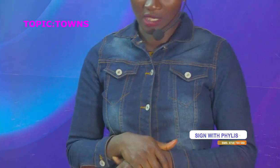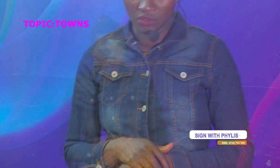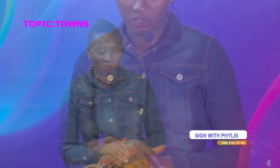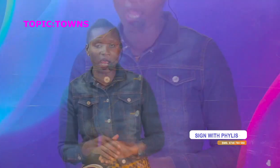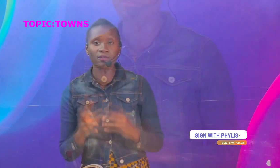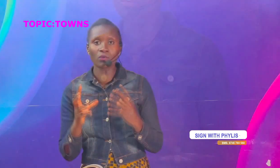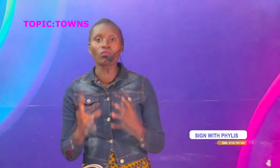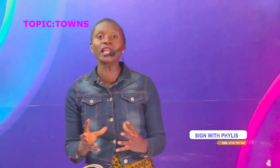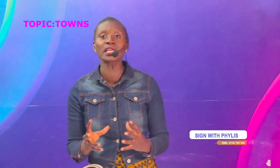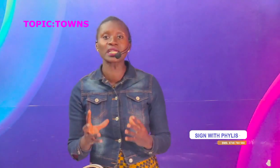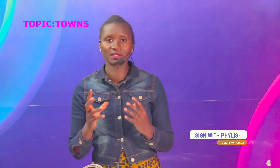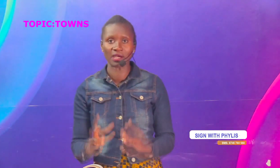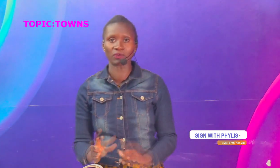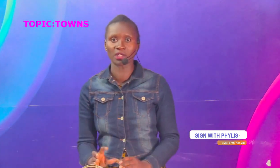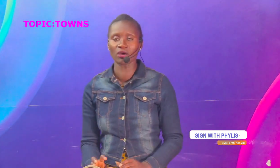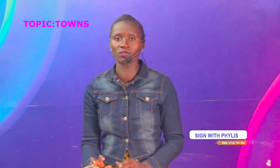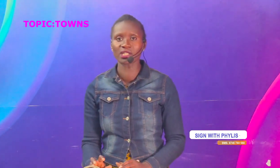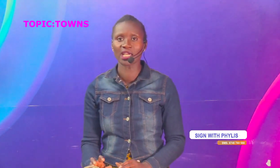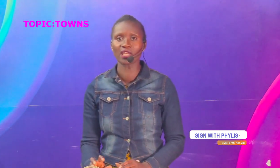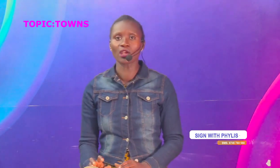have Mwingi town. How do we sign Mwingi?